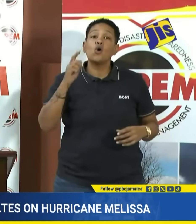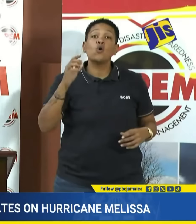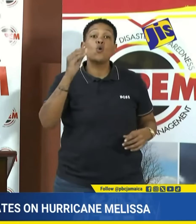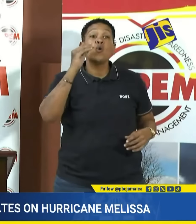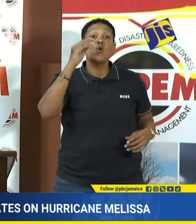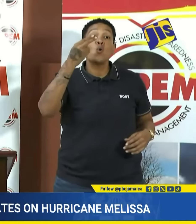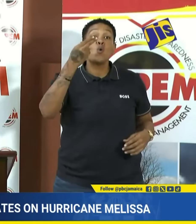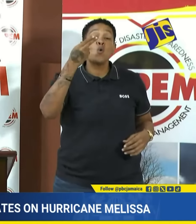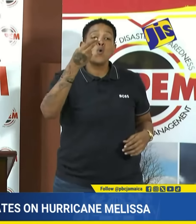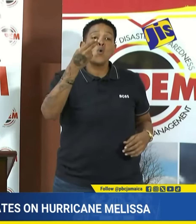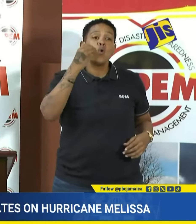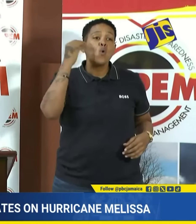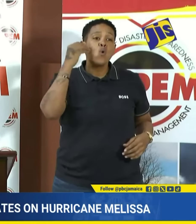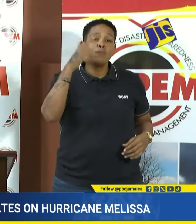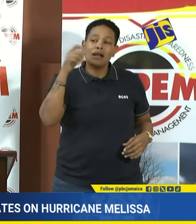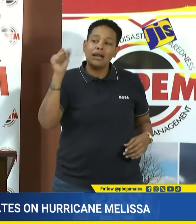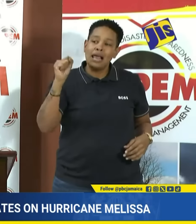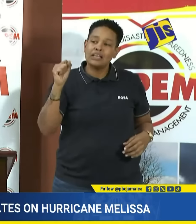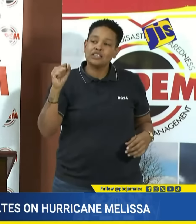homeless shelters.